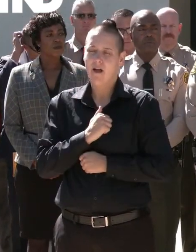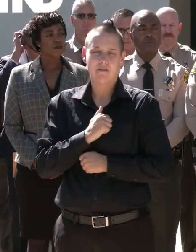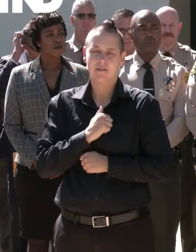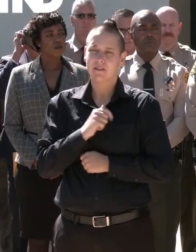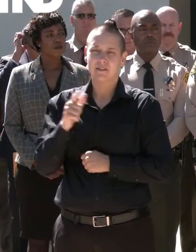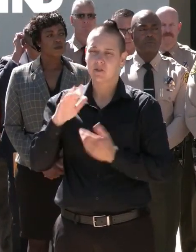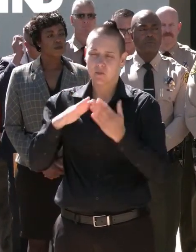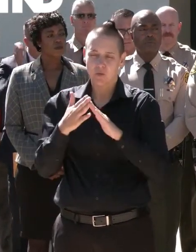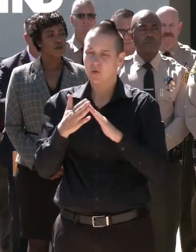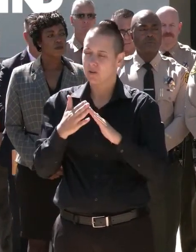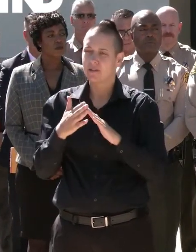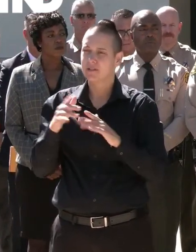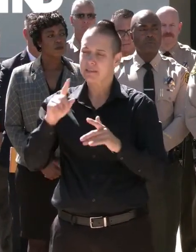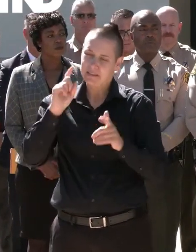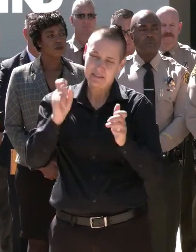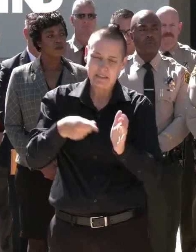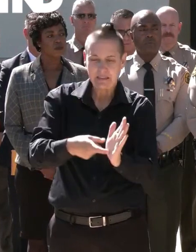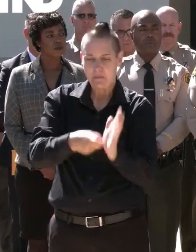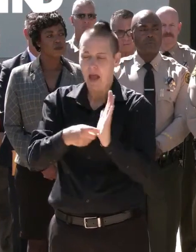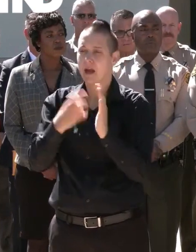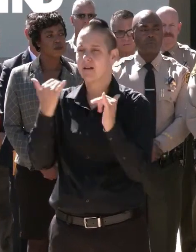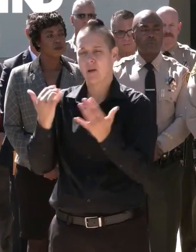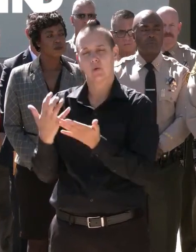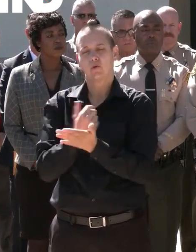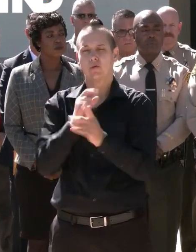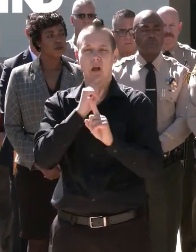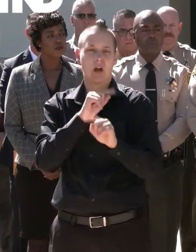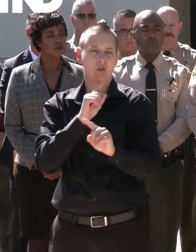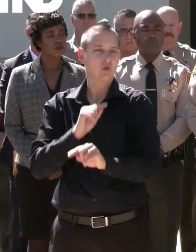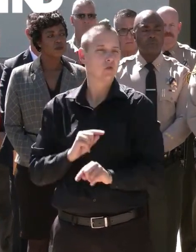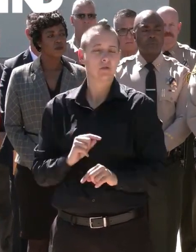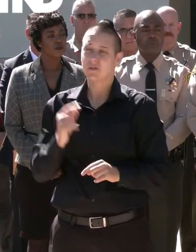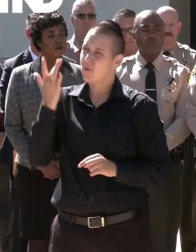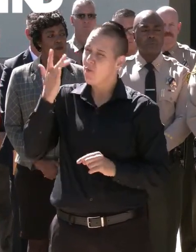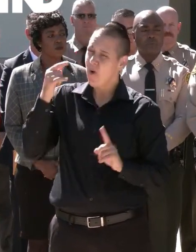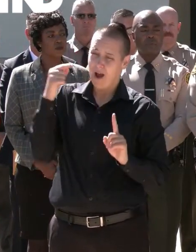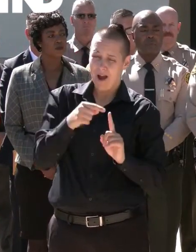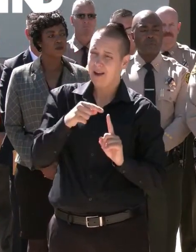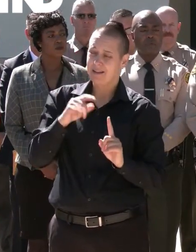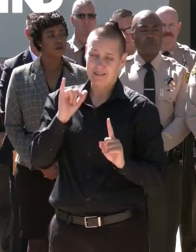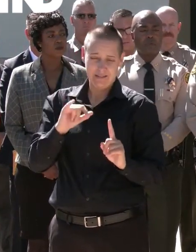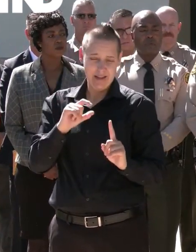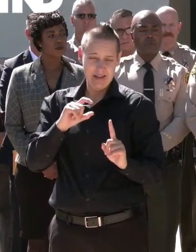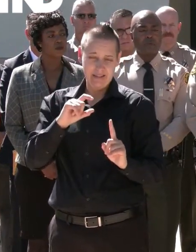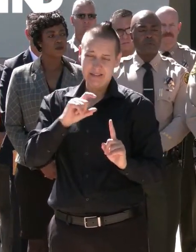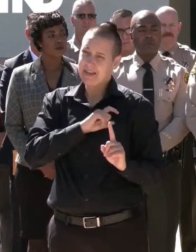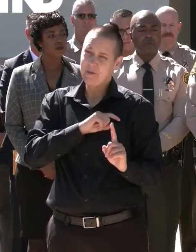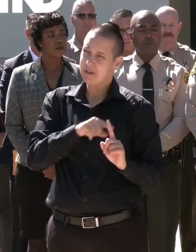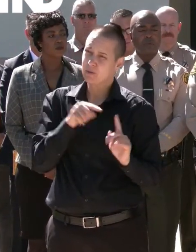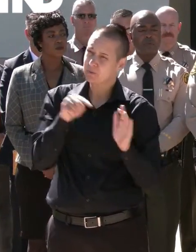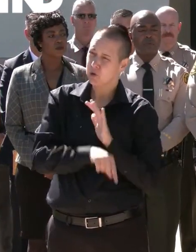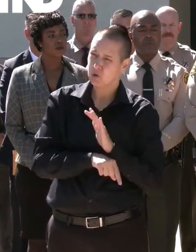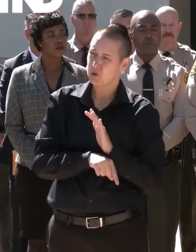at large demand and now deserve answers. Why was Deputy Clinkunbroomer